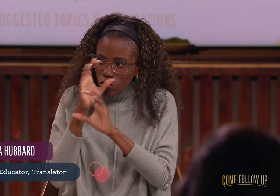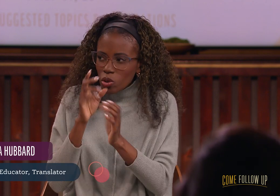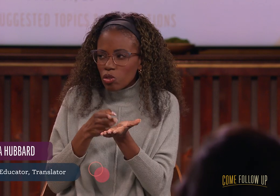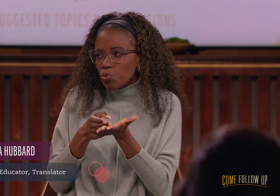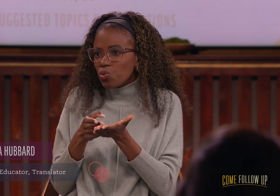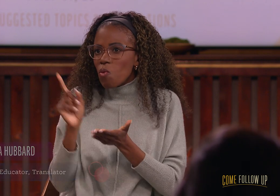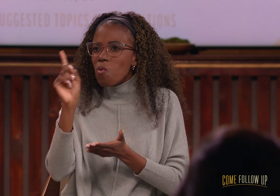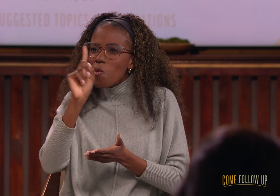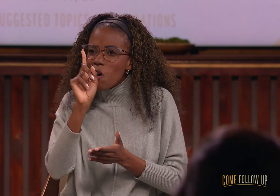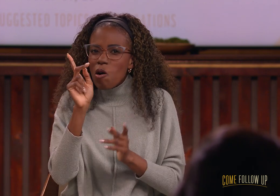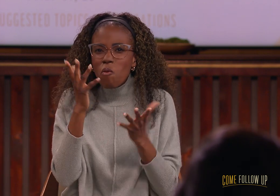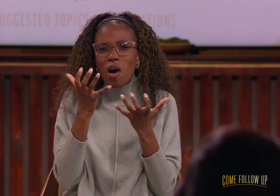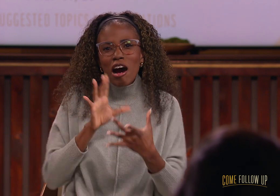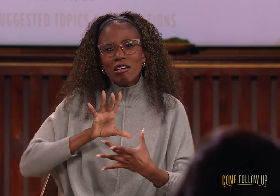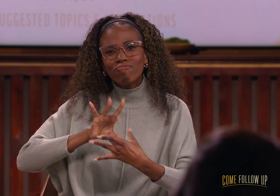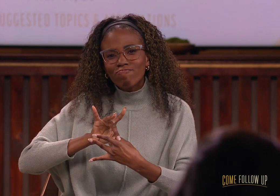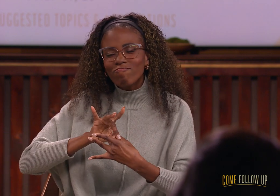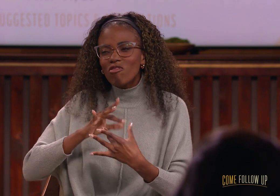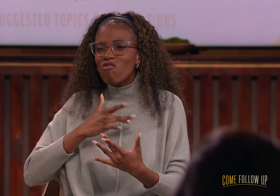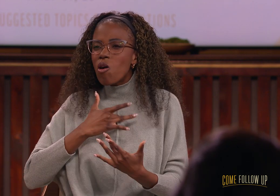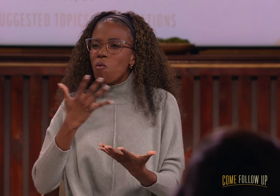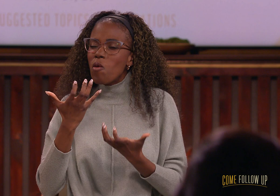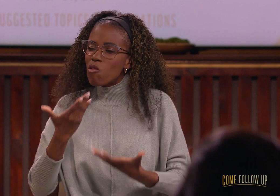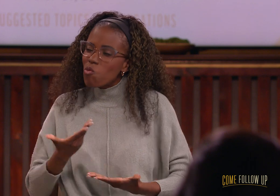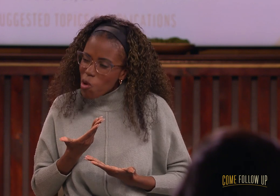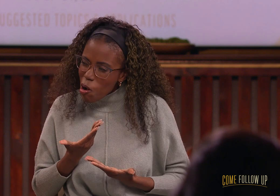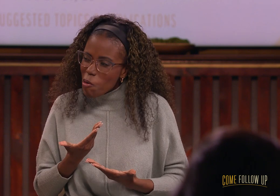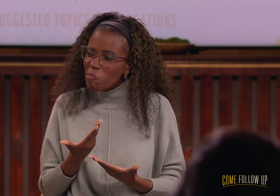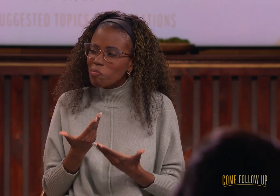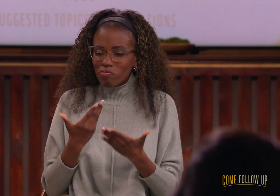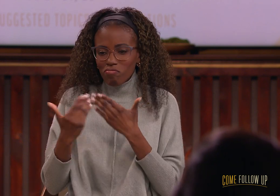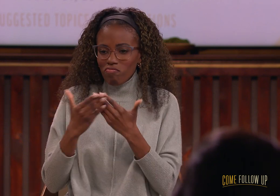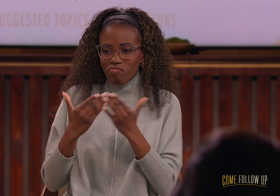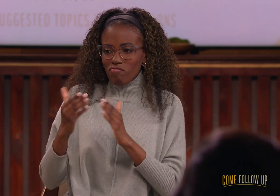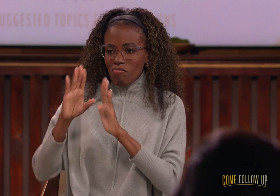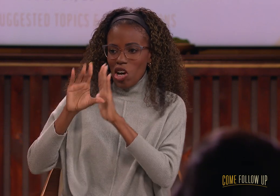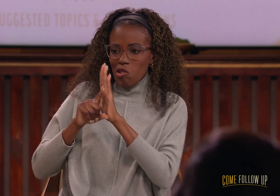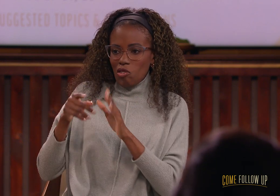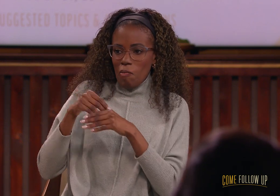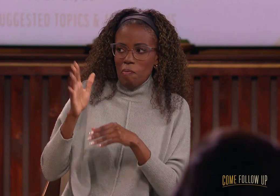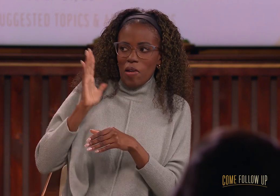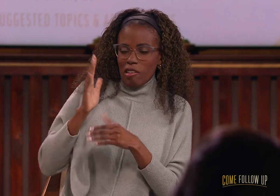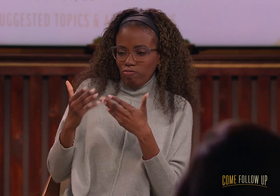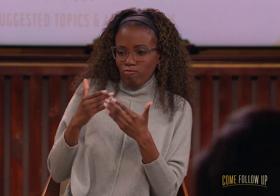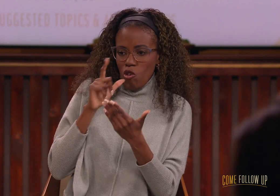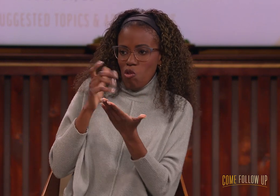might be searching for truth or a place to feel like they belong and are welcomed, regardless of their background, anything that's gone on